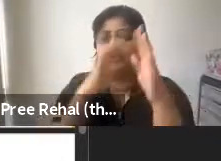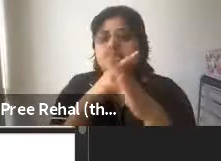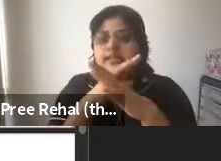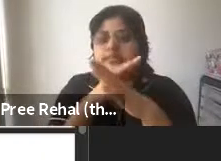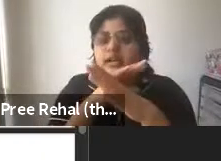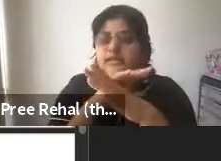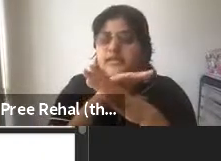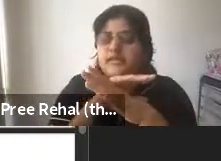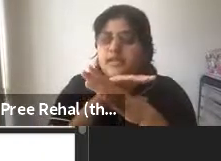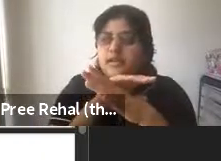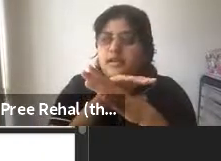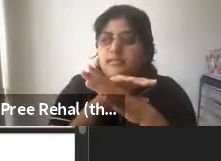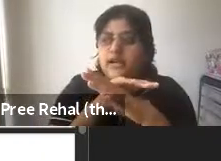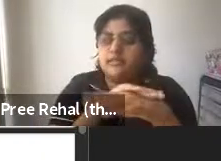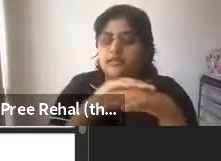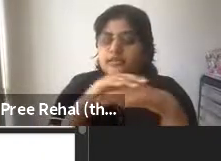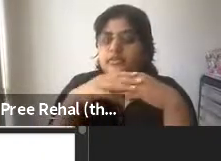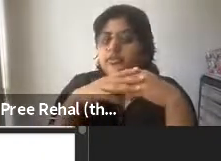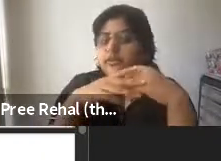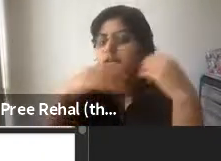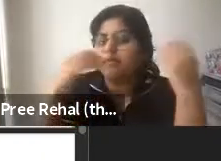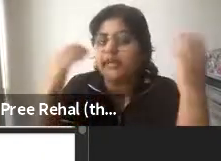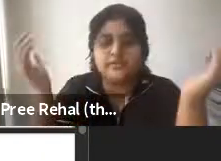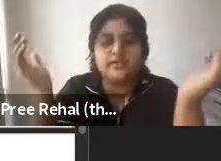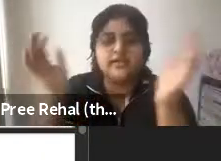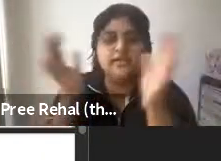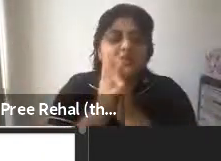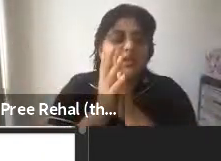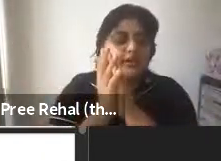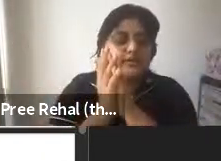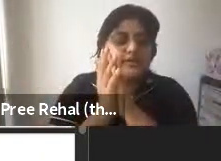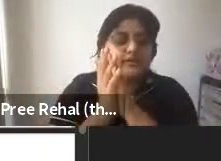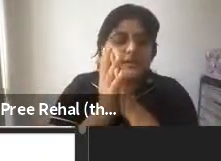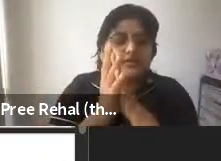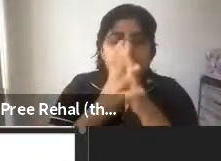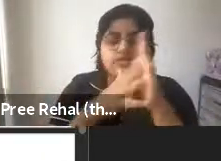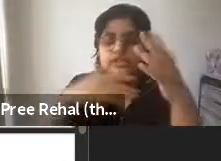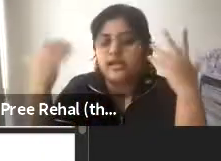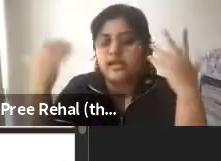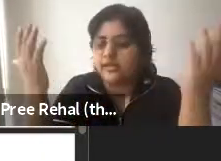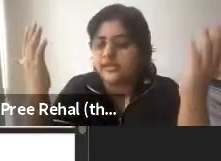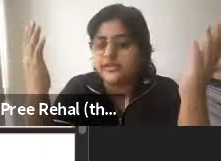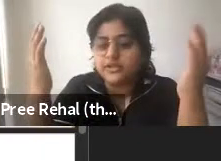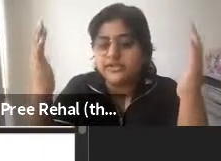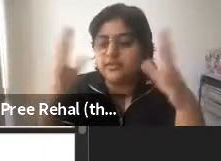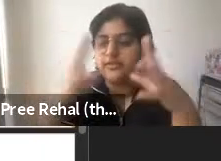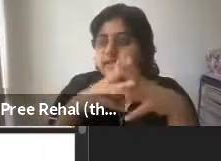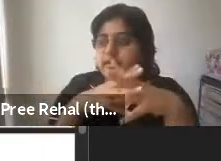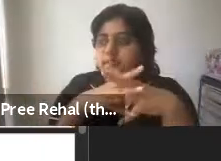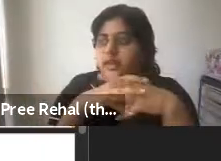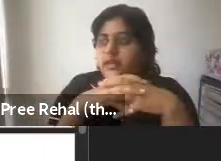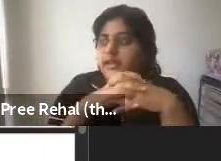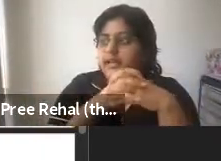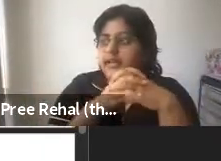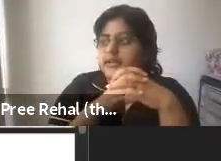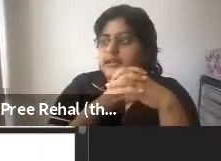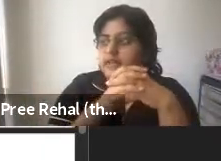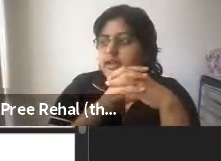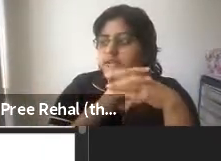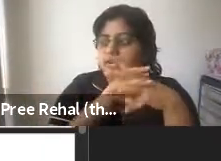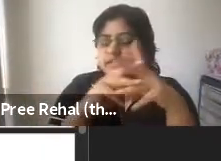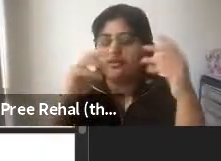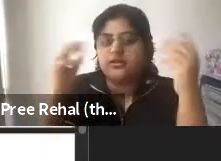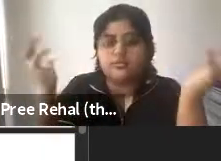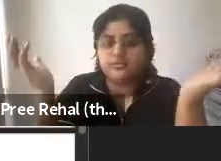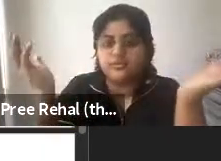right around the same time as I had learned about the word non-binary, and I was still kind of socially coming out as a trans person, and